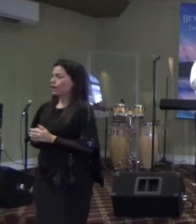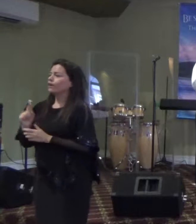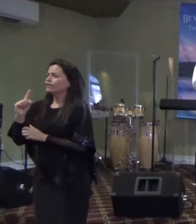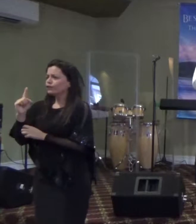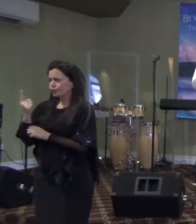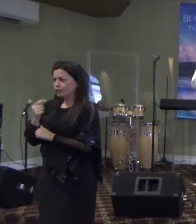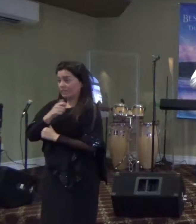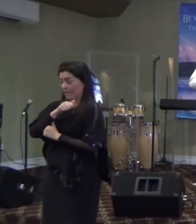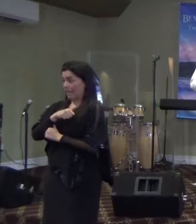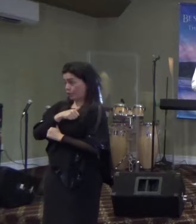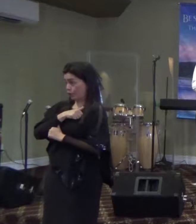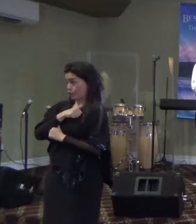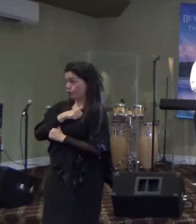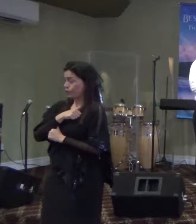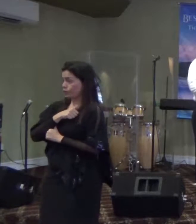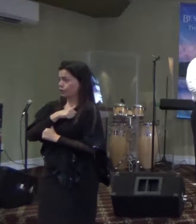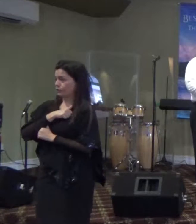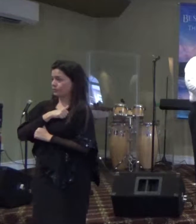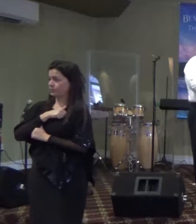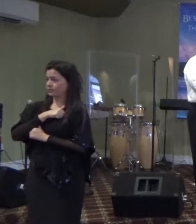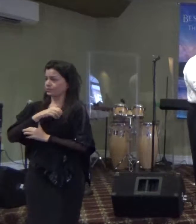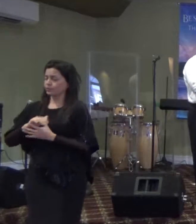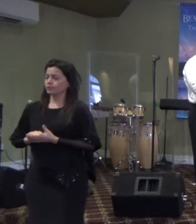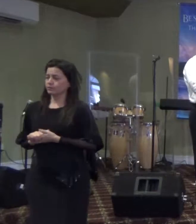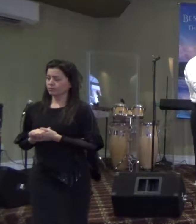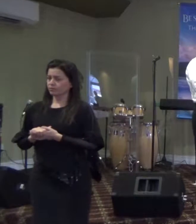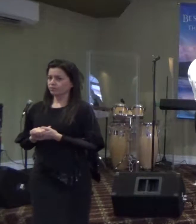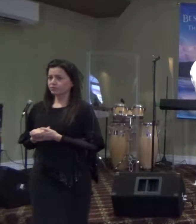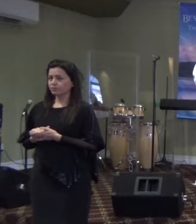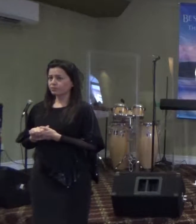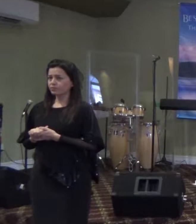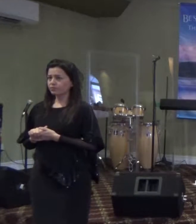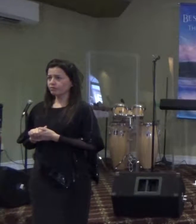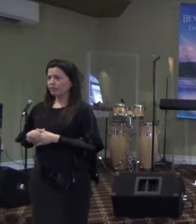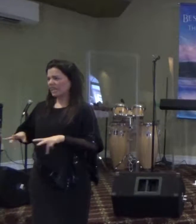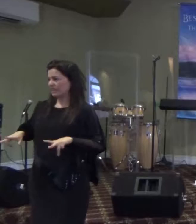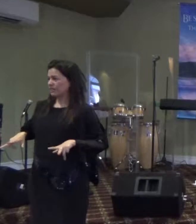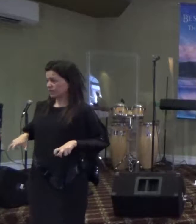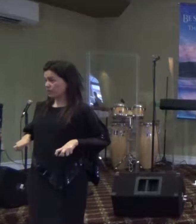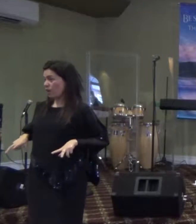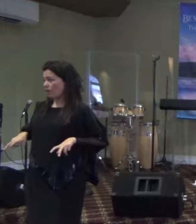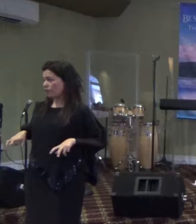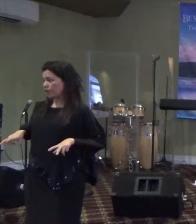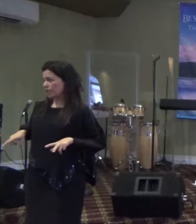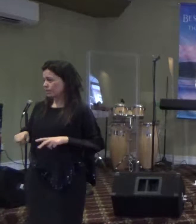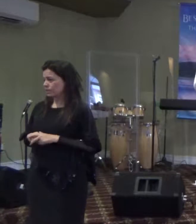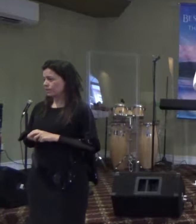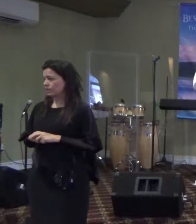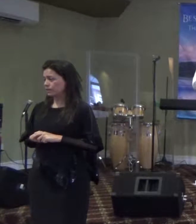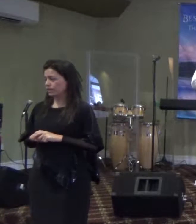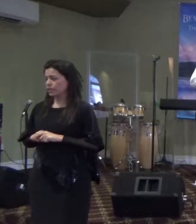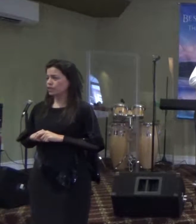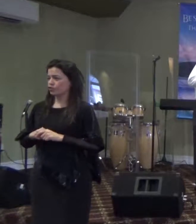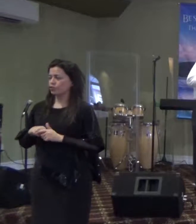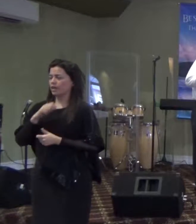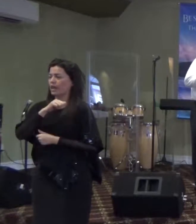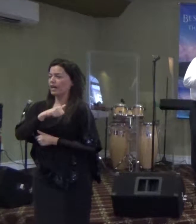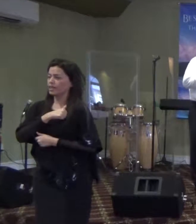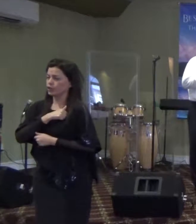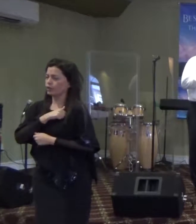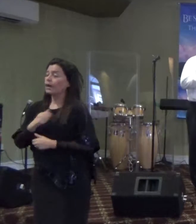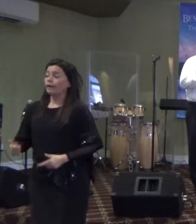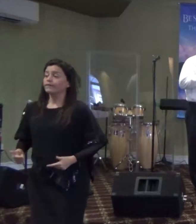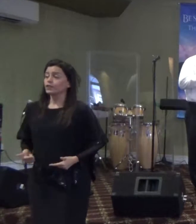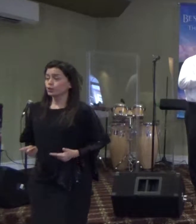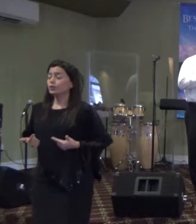es Firstly, una actitud egocéntrica, an attitude of egocentric. vivir la vida To live